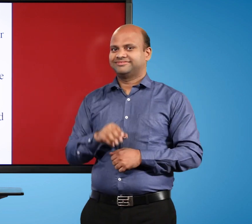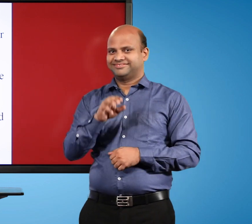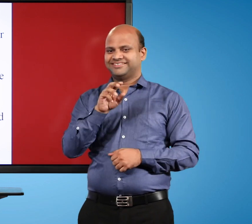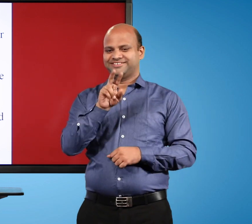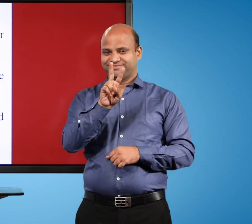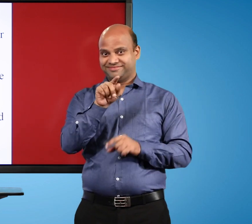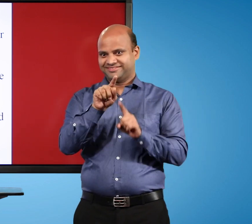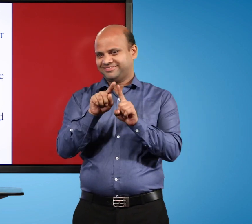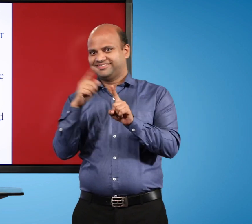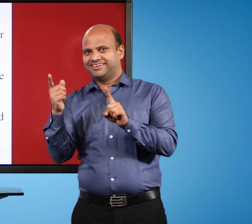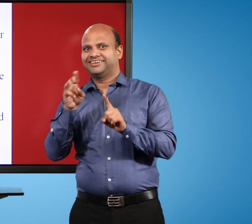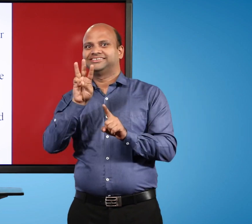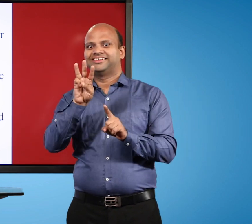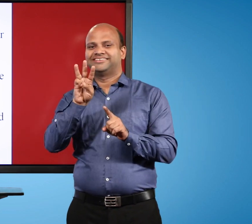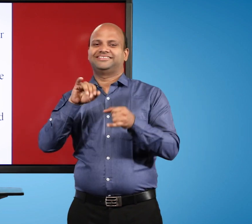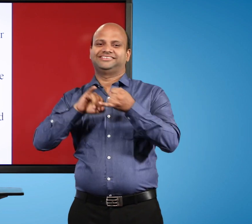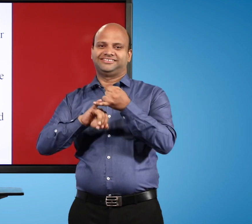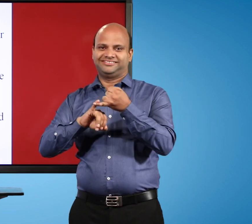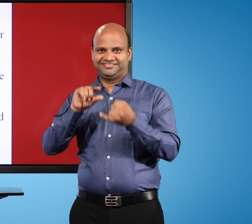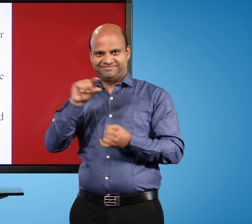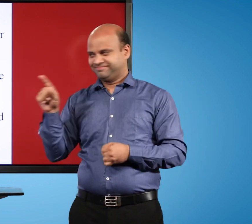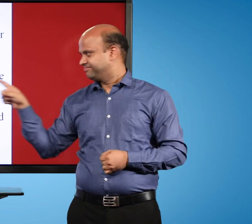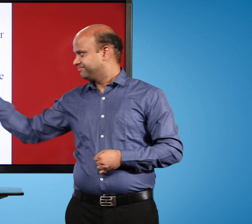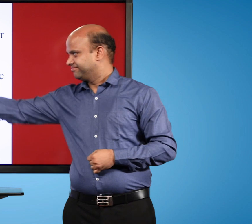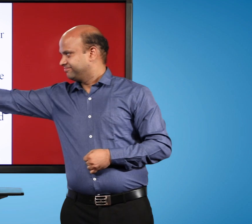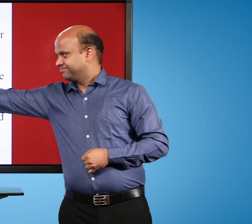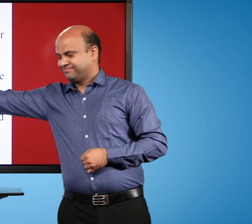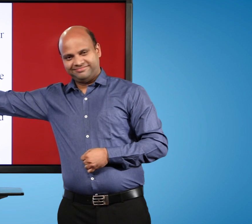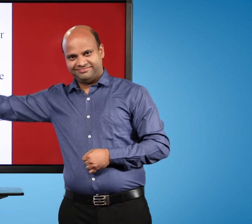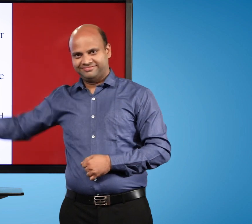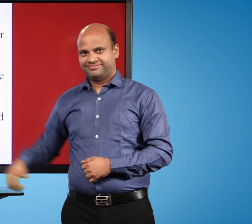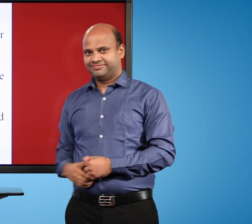The successor is 3 and the predecessor is 1.